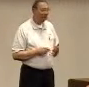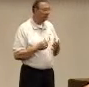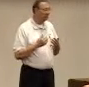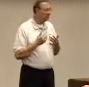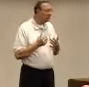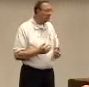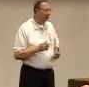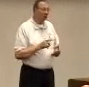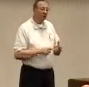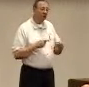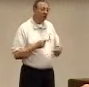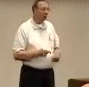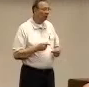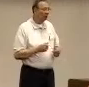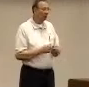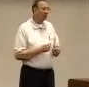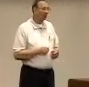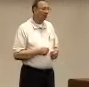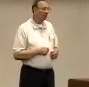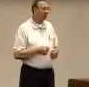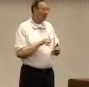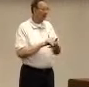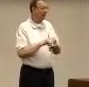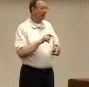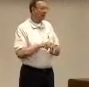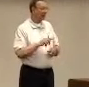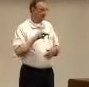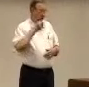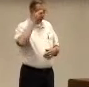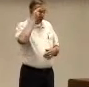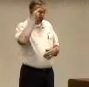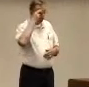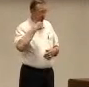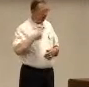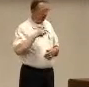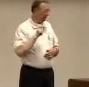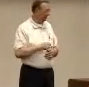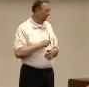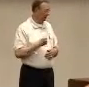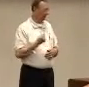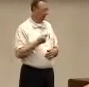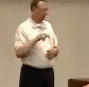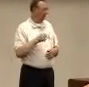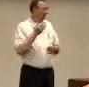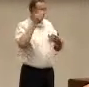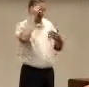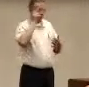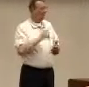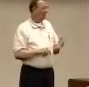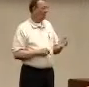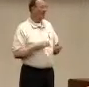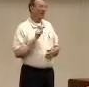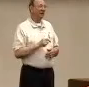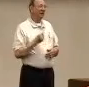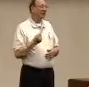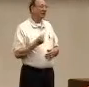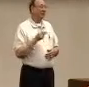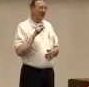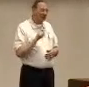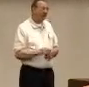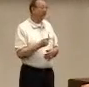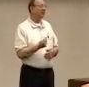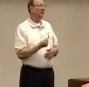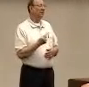sad to hear. It's sad to see the things he struggled with. But it was at that time that he realized he needed somebody in his life. He didn't know